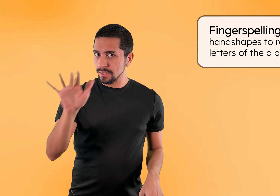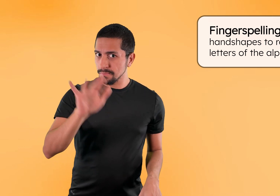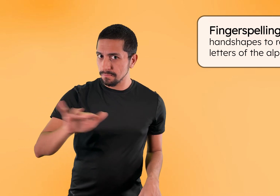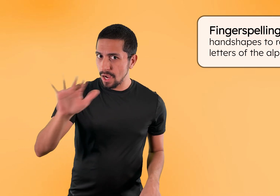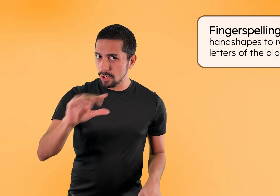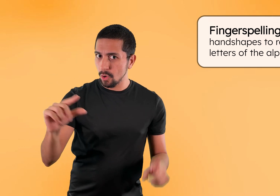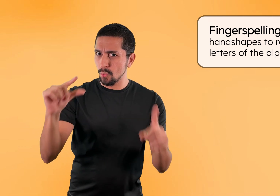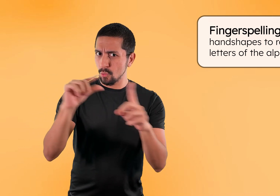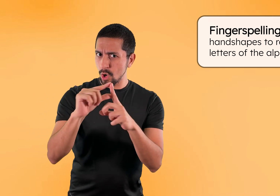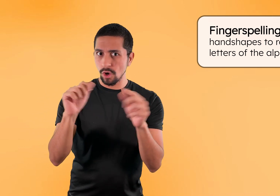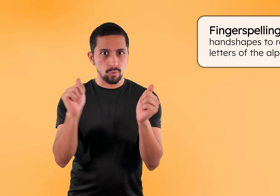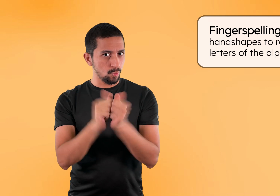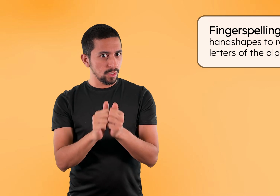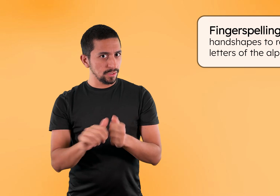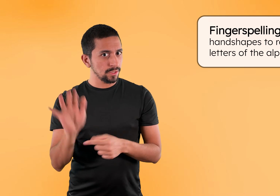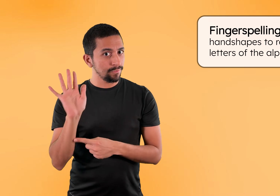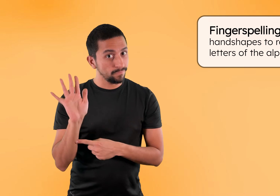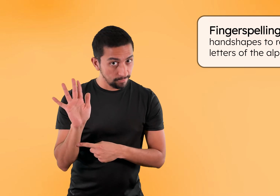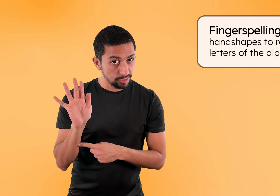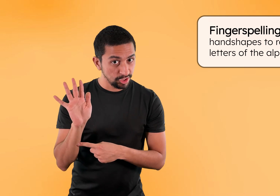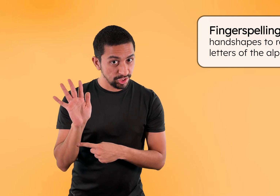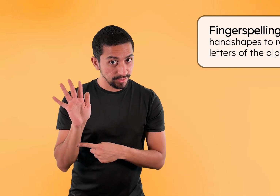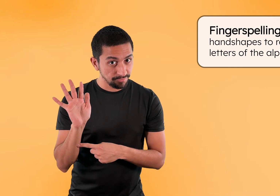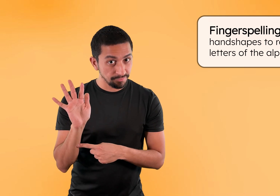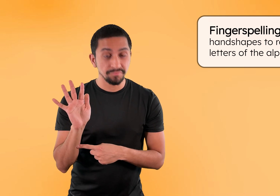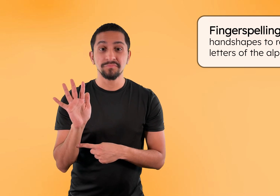out words with your fingers.